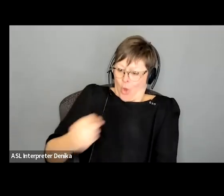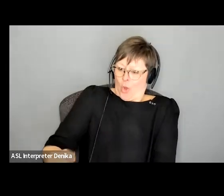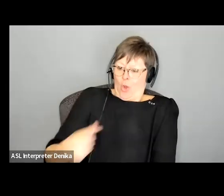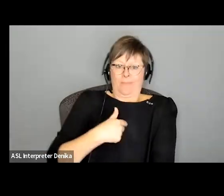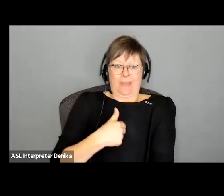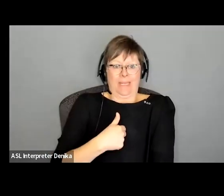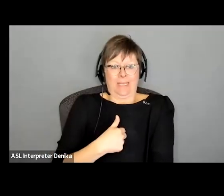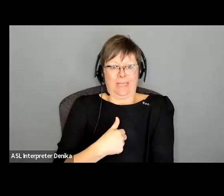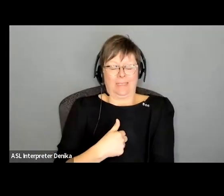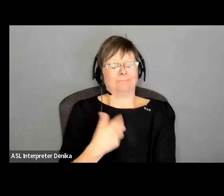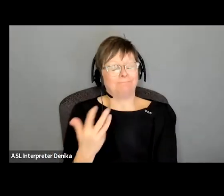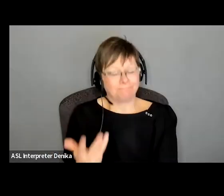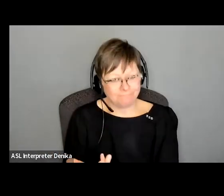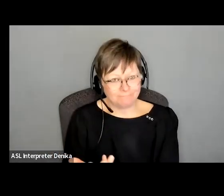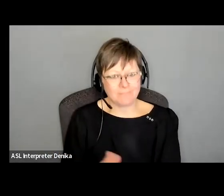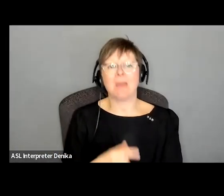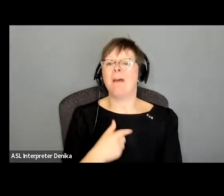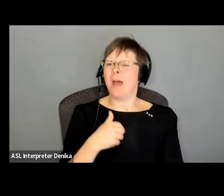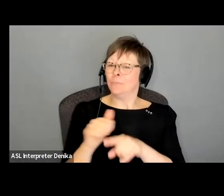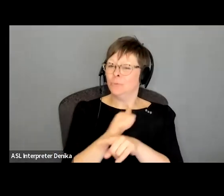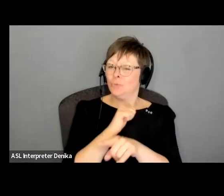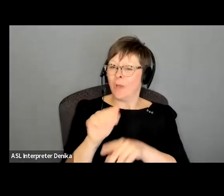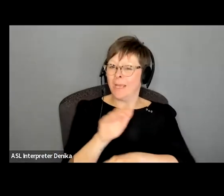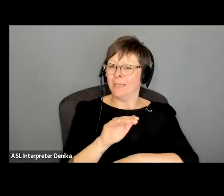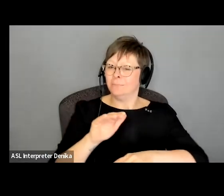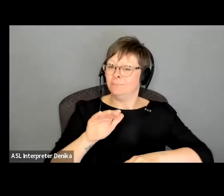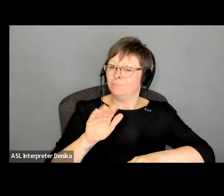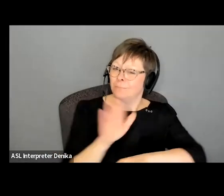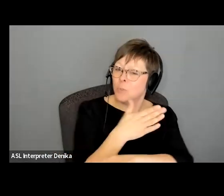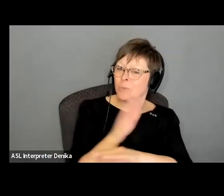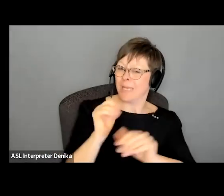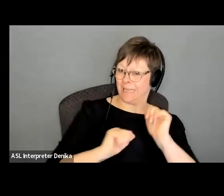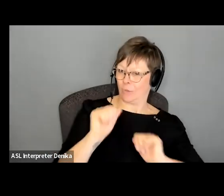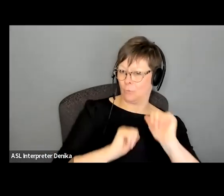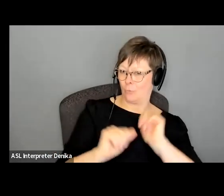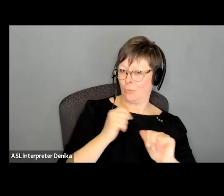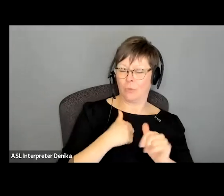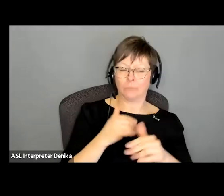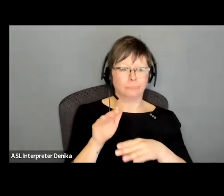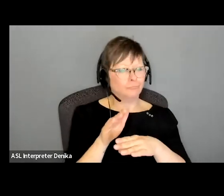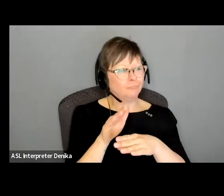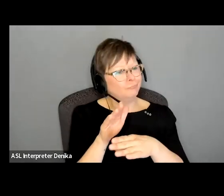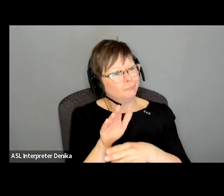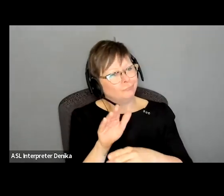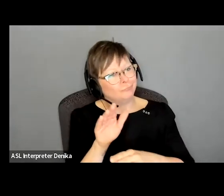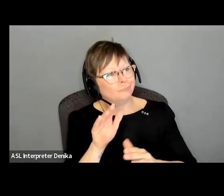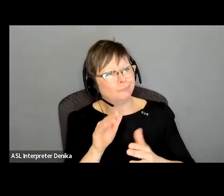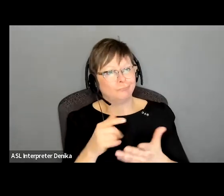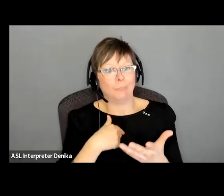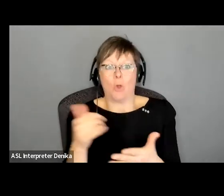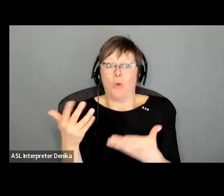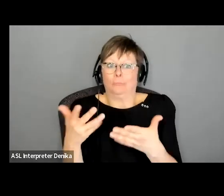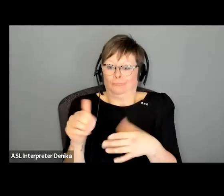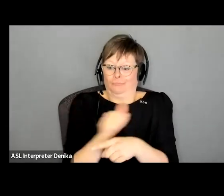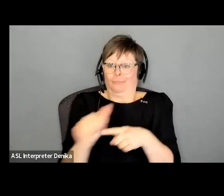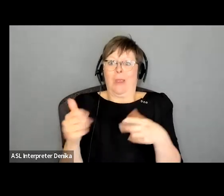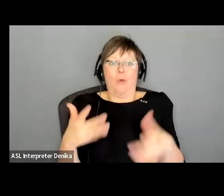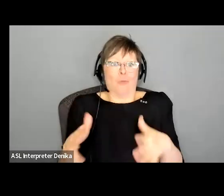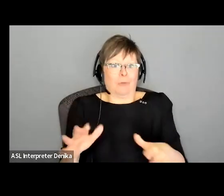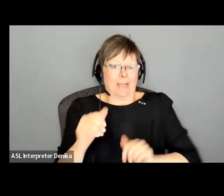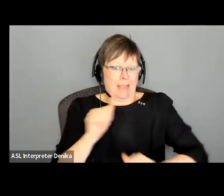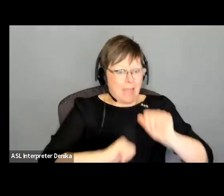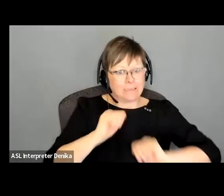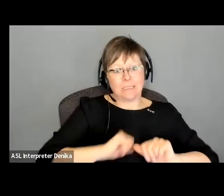more or less right i mean you know i'm trained in music theater i'm trained as a performer originally acting then music theater you know so